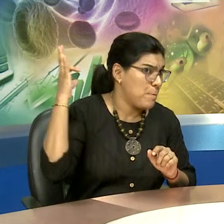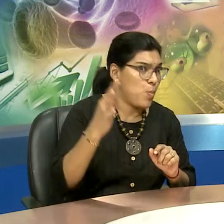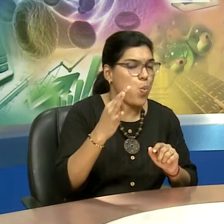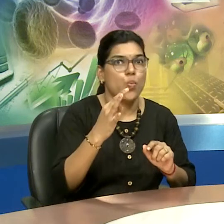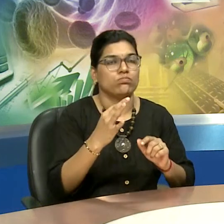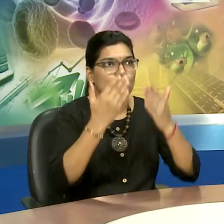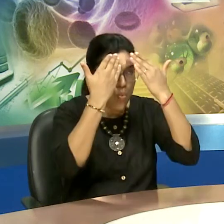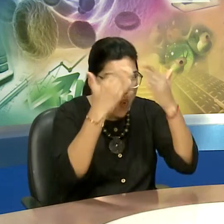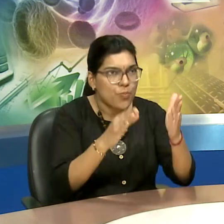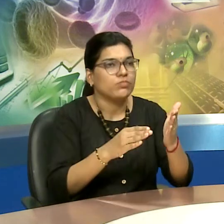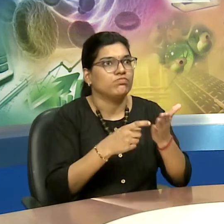of India